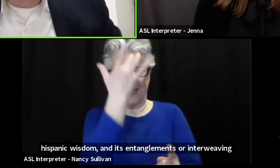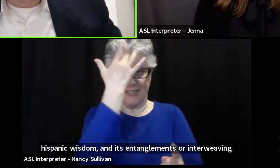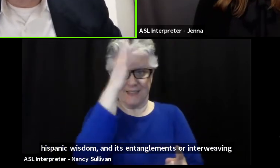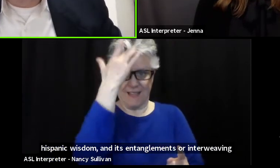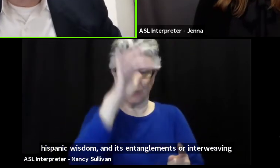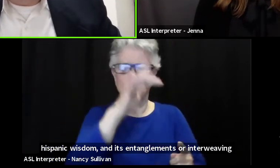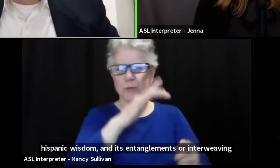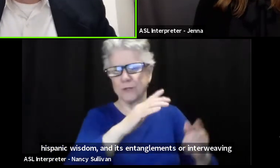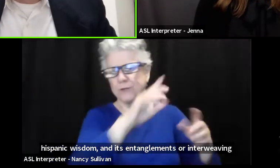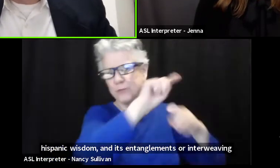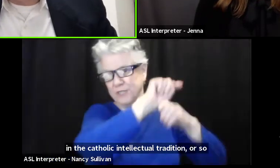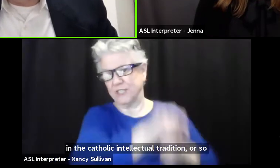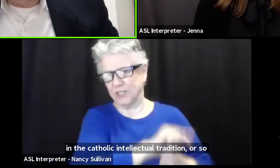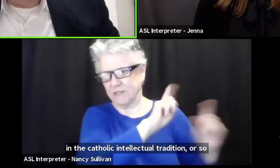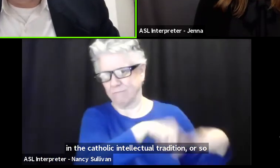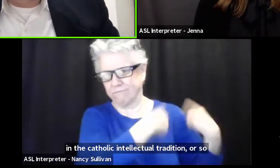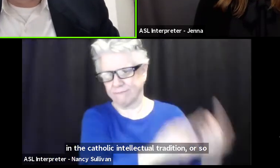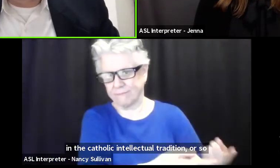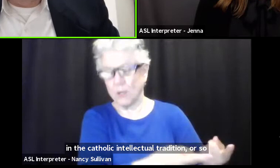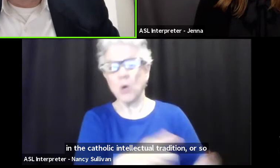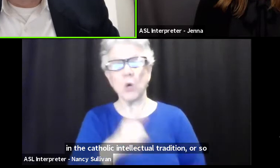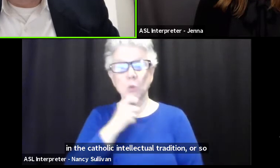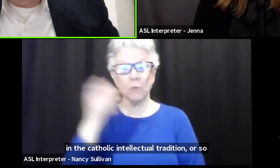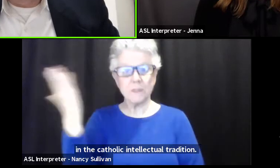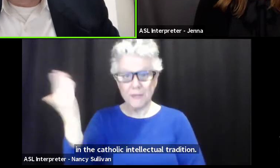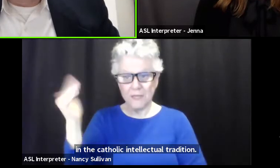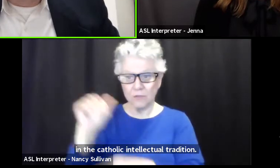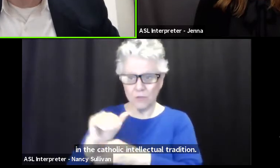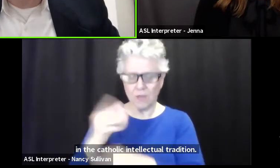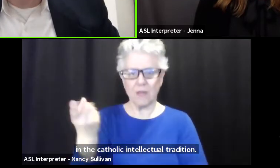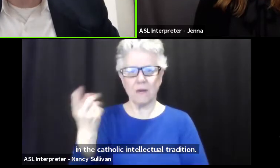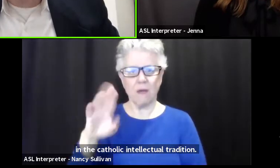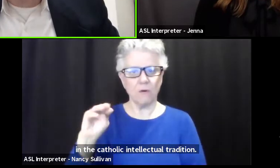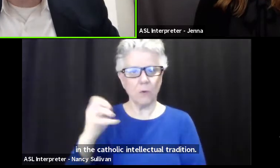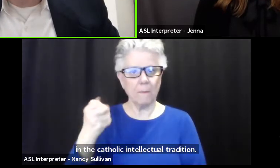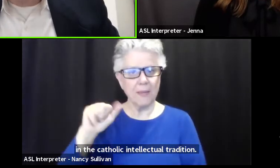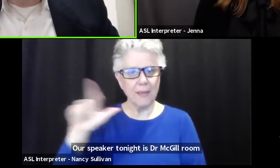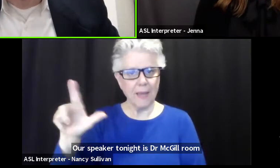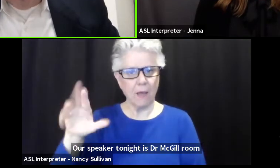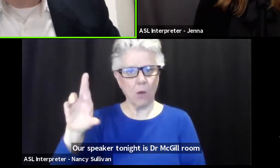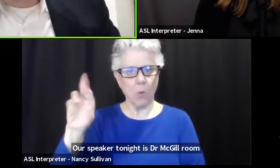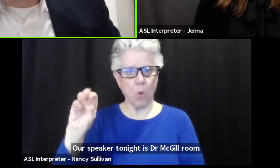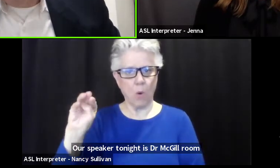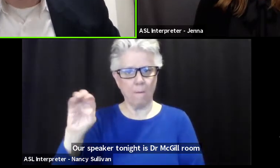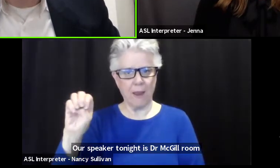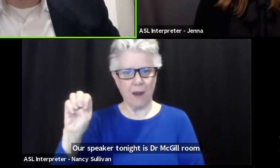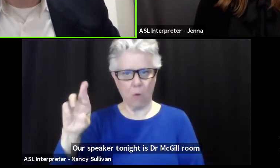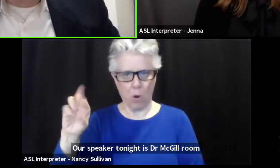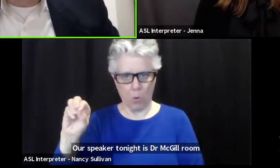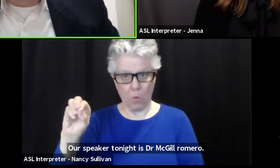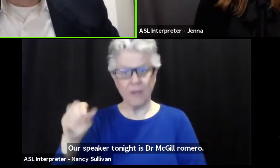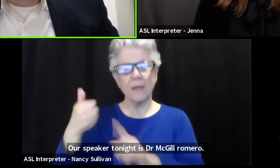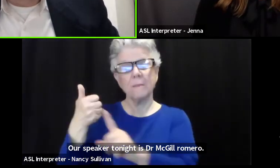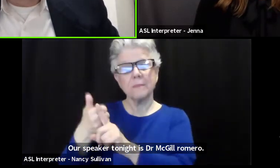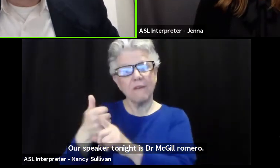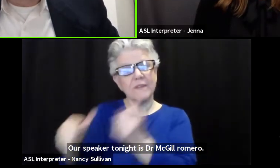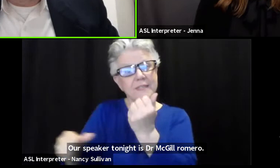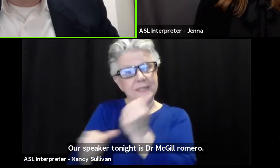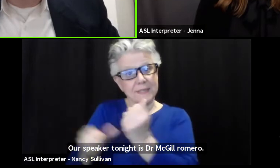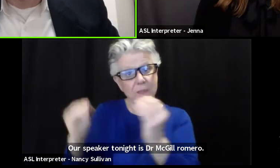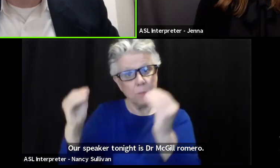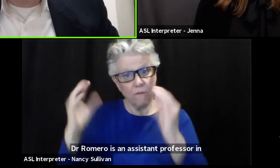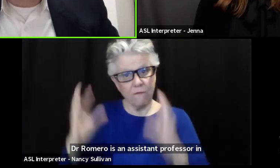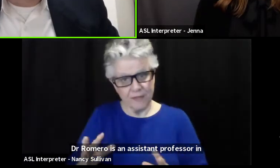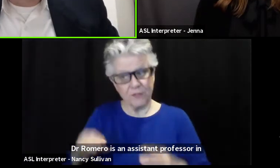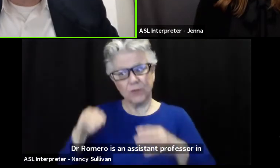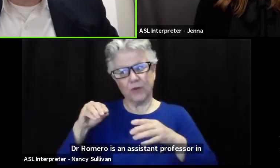tradition. Our speaker tonight is Dr. Miguel Romero. Dr. Romero is an assistant professor in